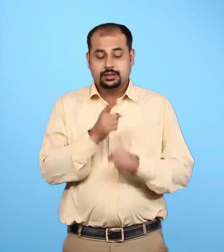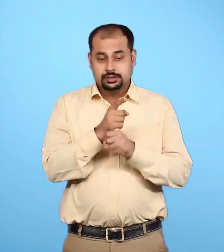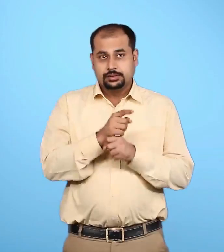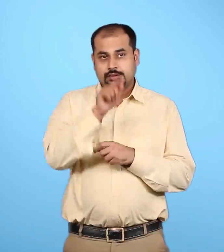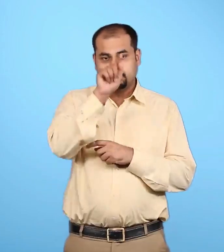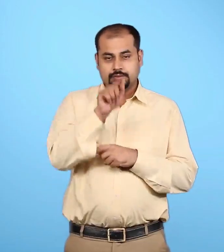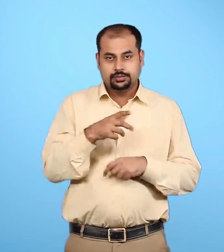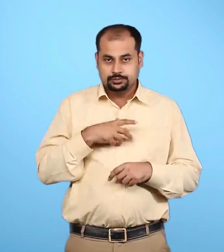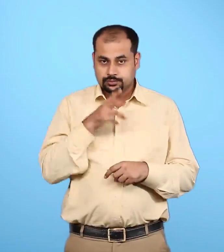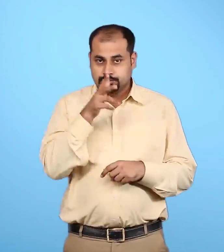For the teacher,